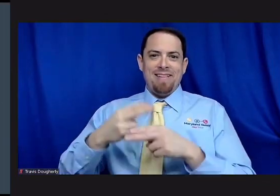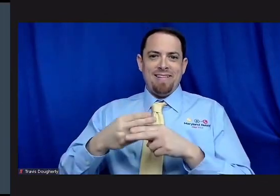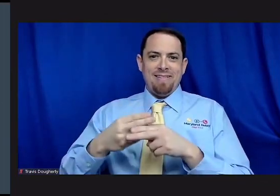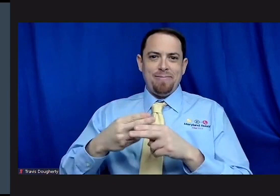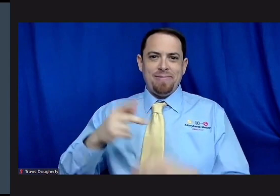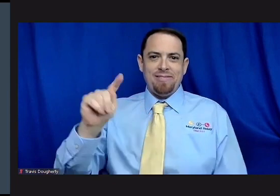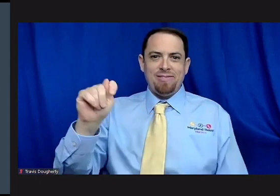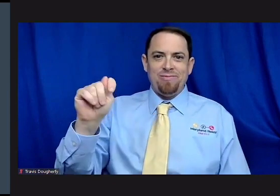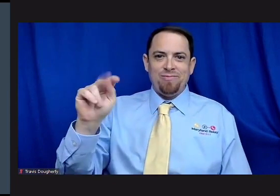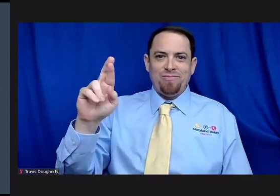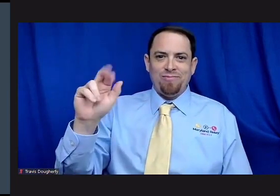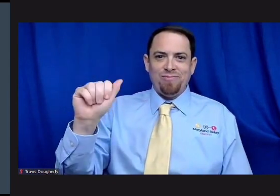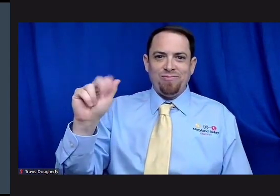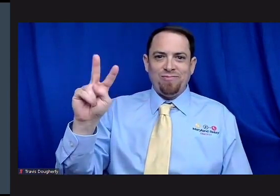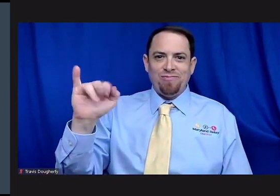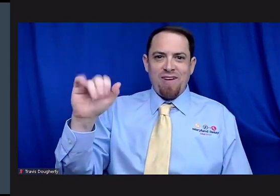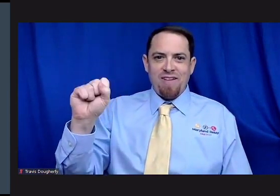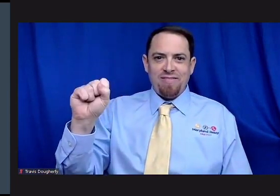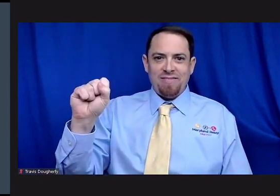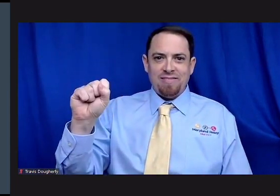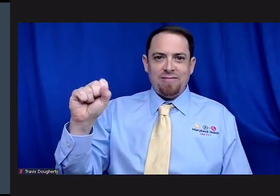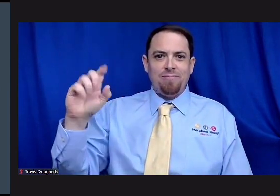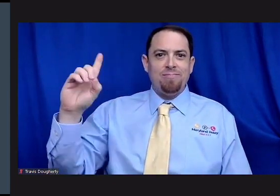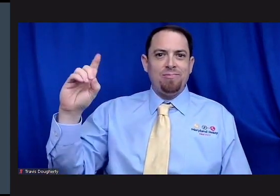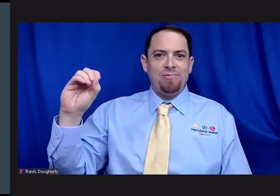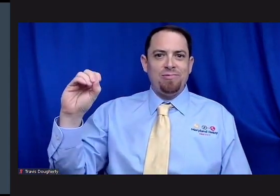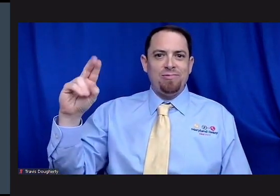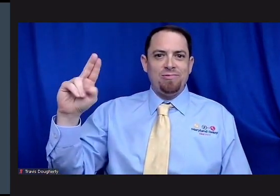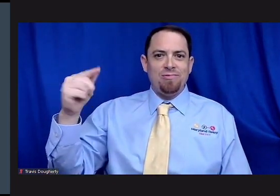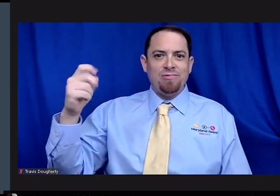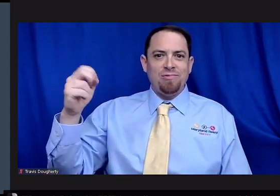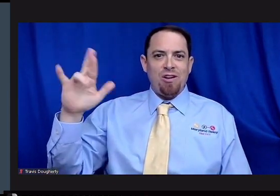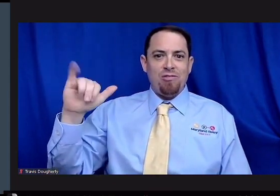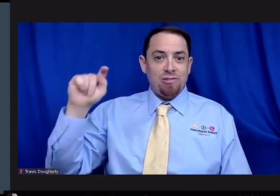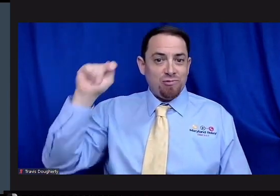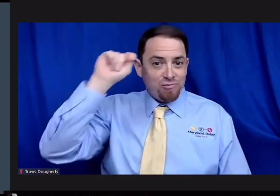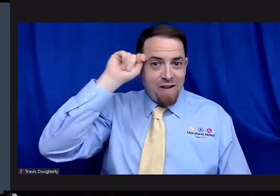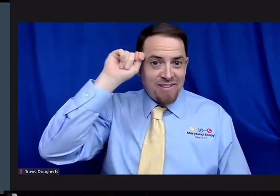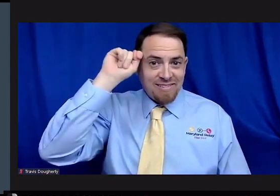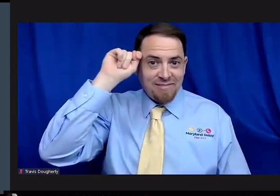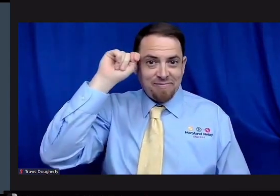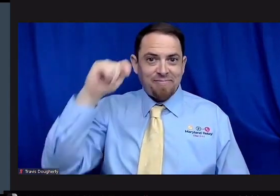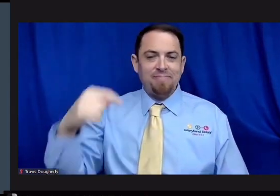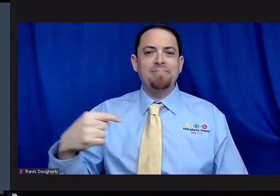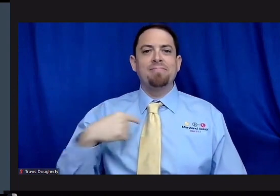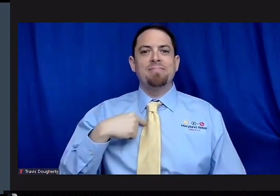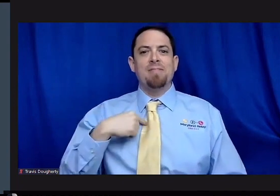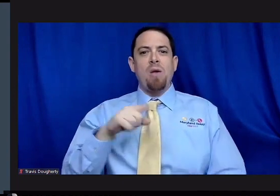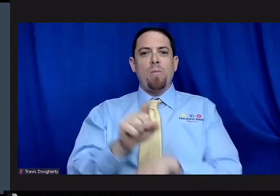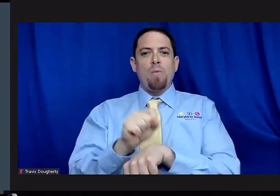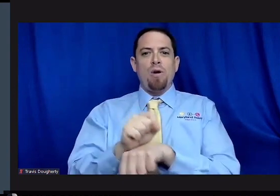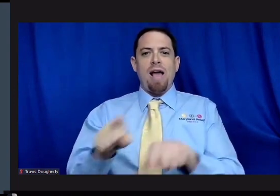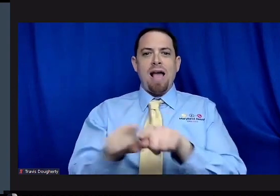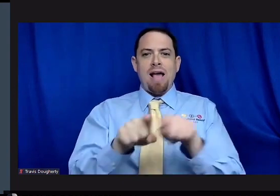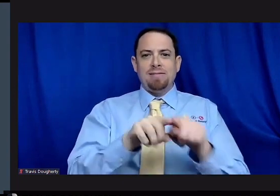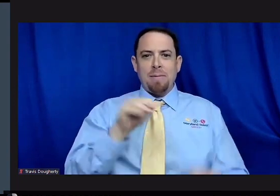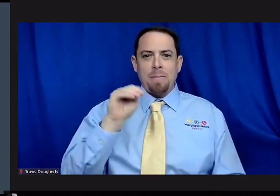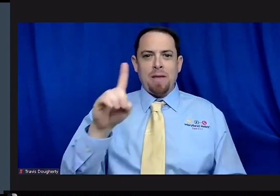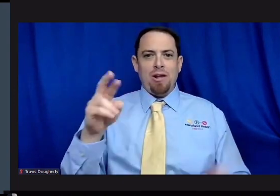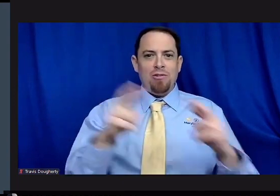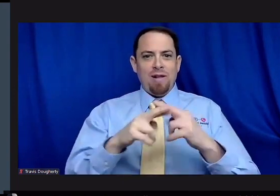Hello, everyone. I'd like to introduce myself. I'm Travis Dougherty,